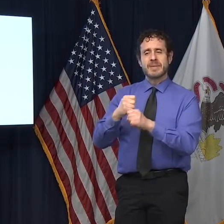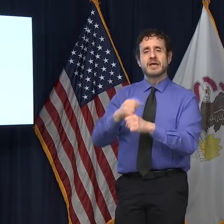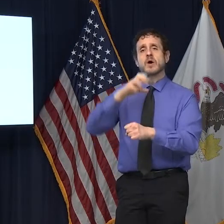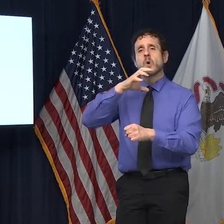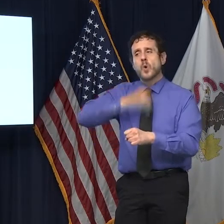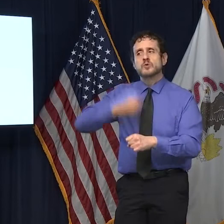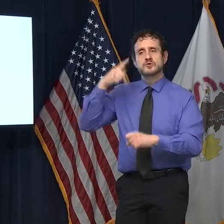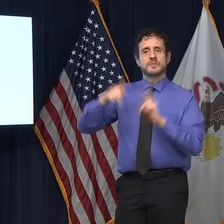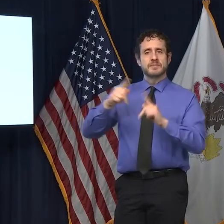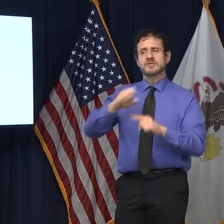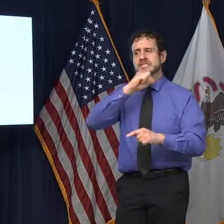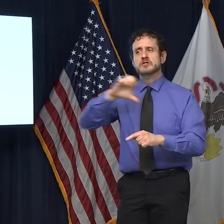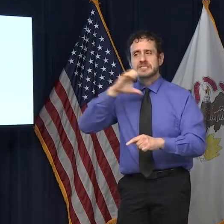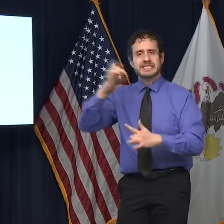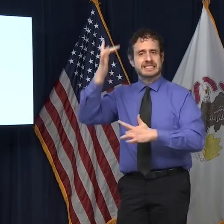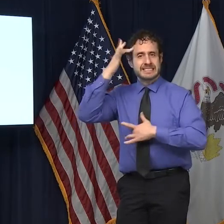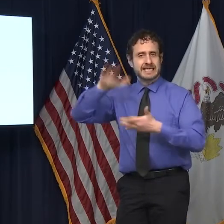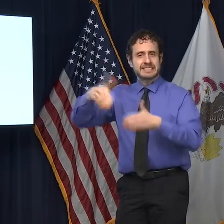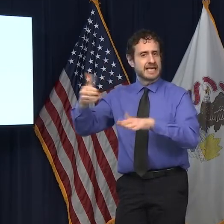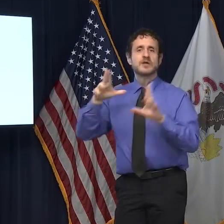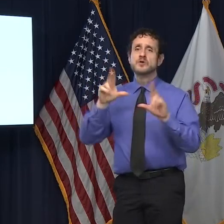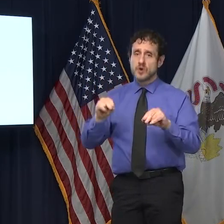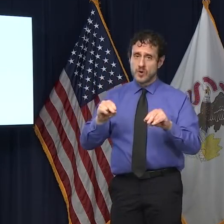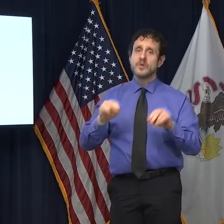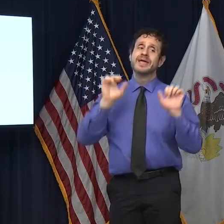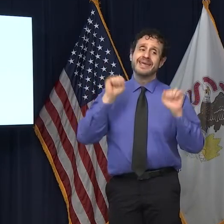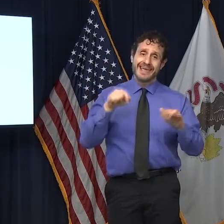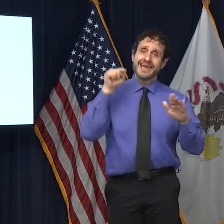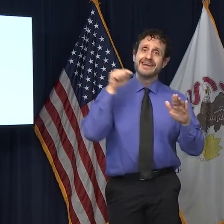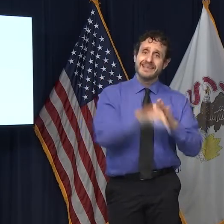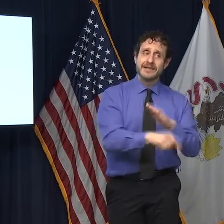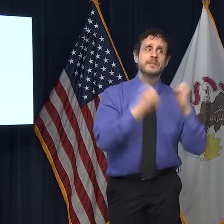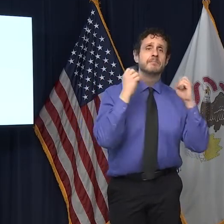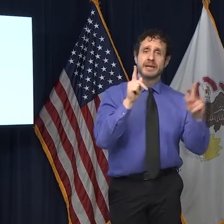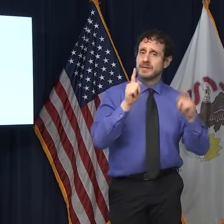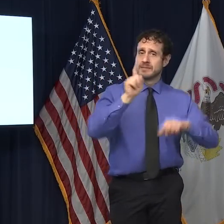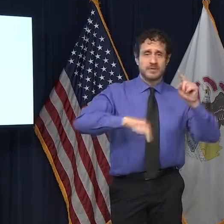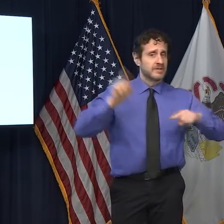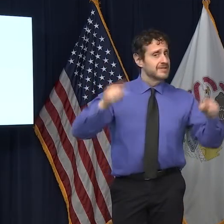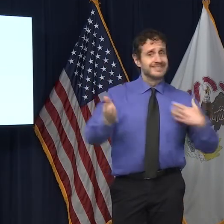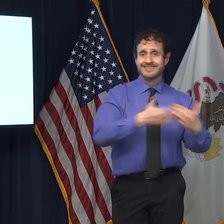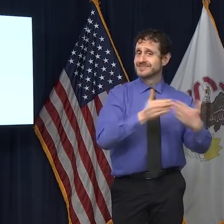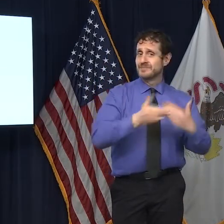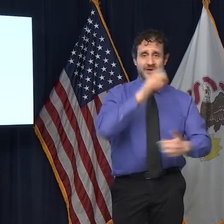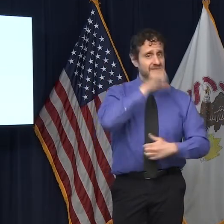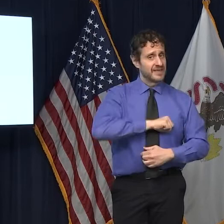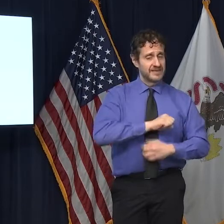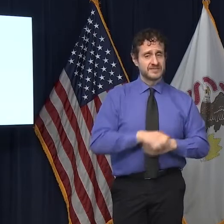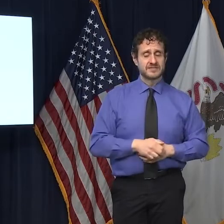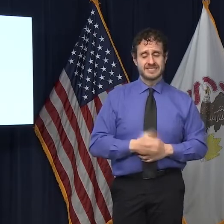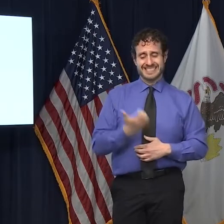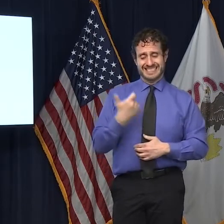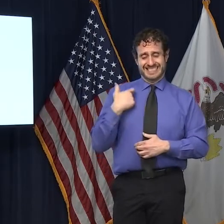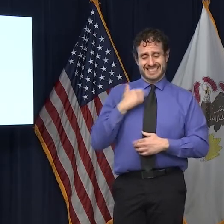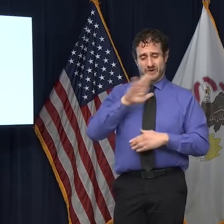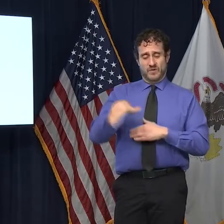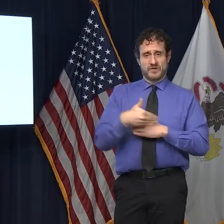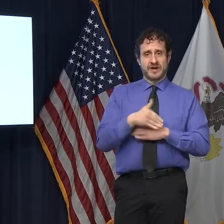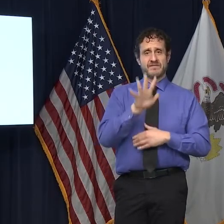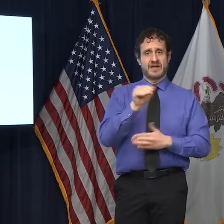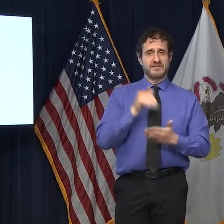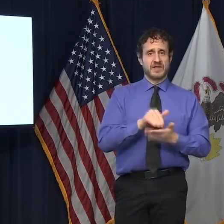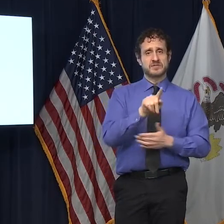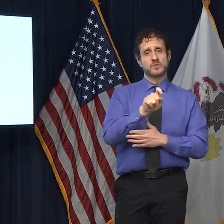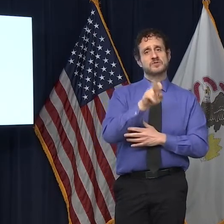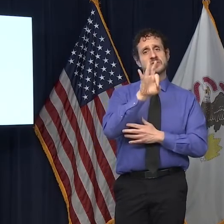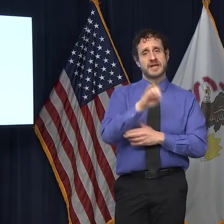older adults, but can be a deadly disease at all ages. Overnight,